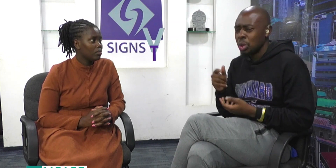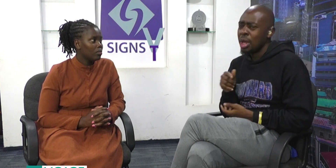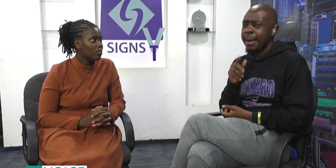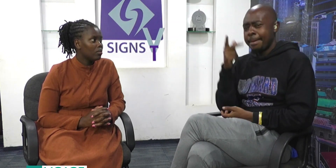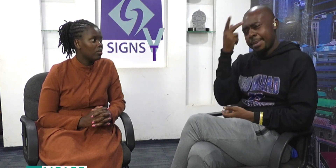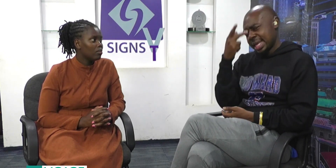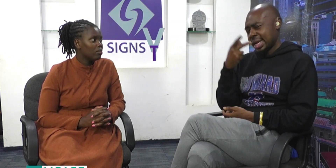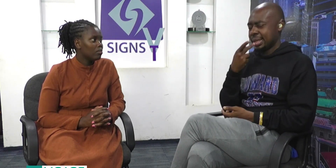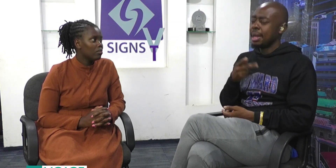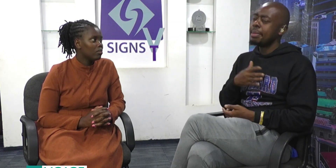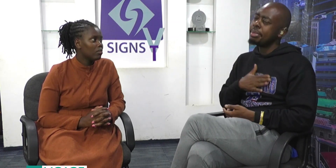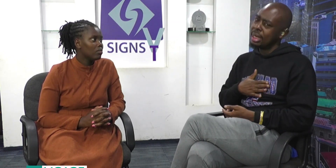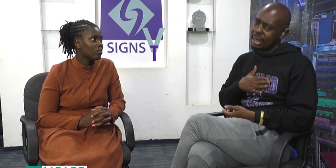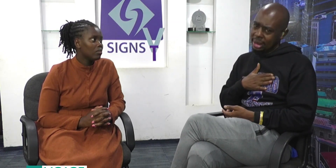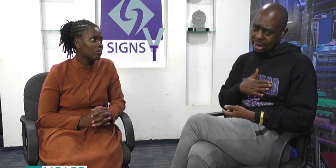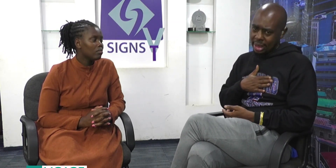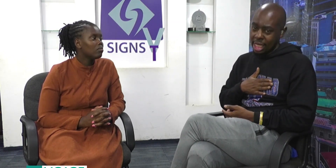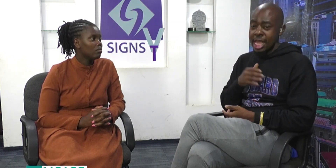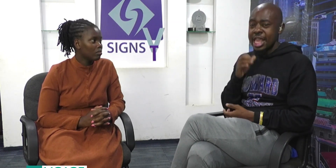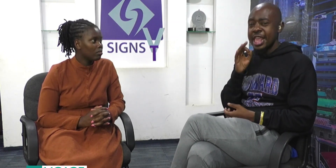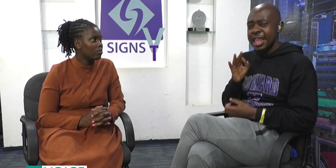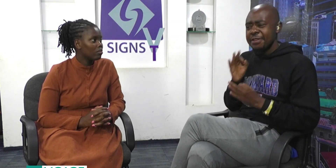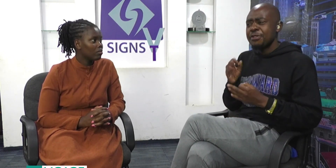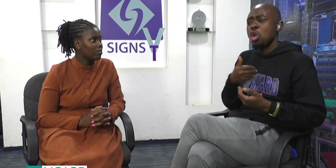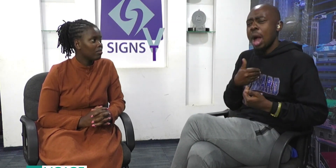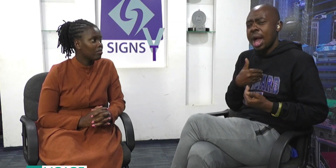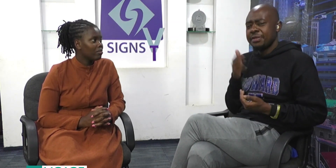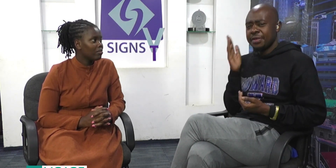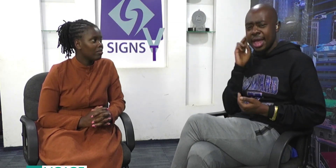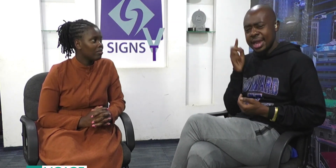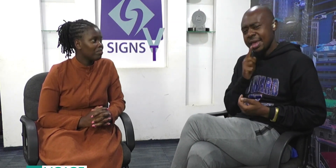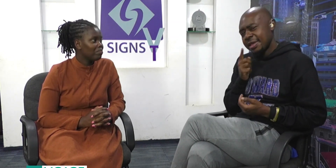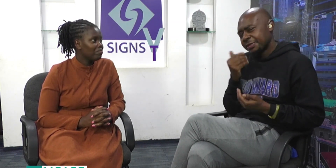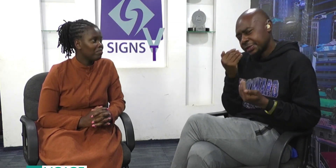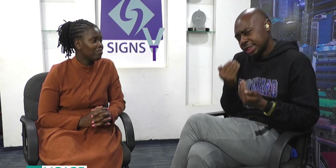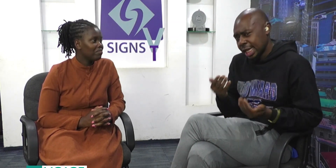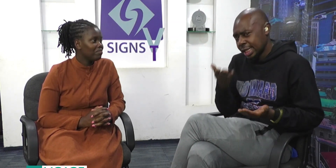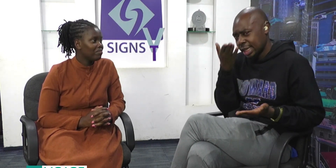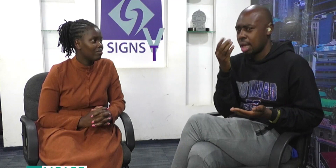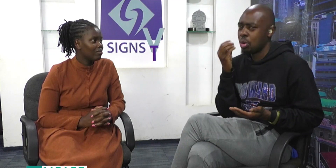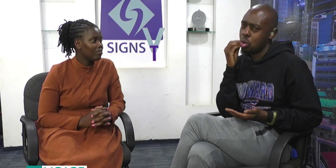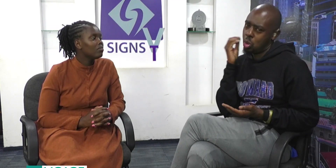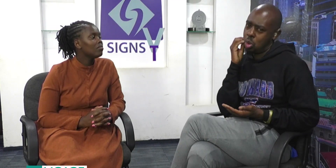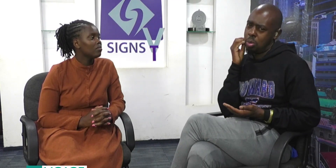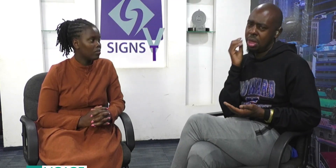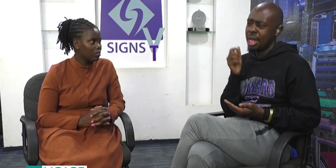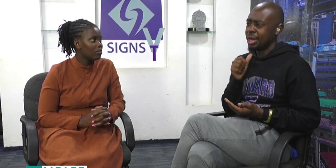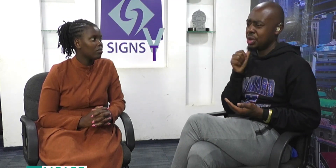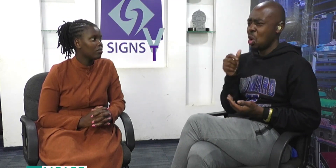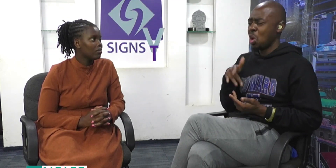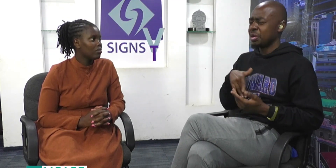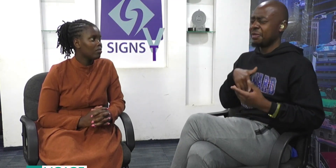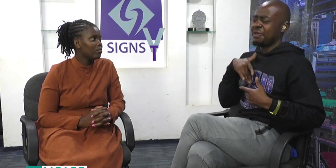two, parents, please. If you have a deaf child at home, don't